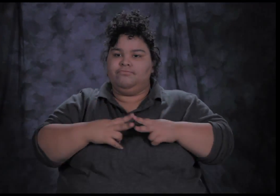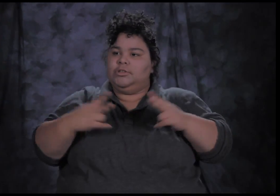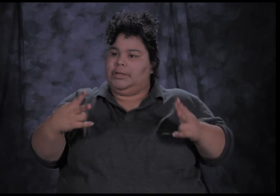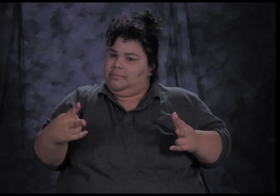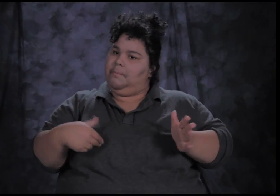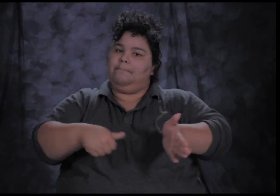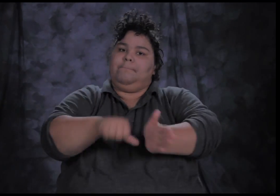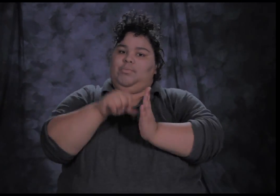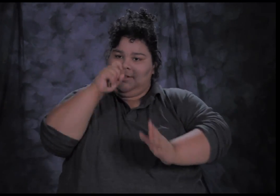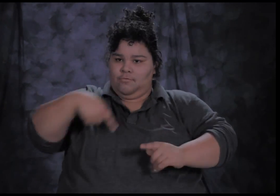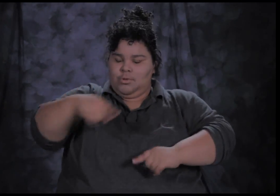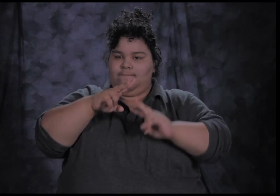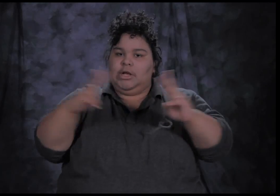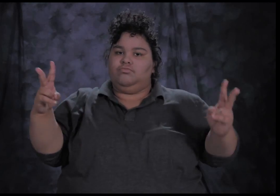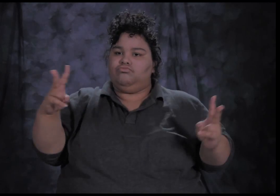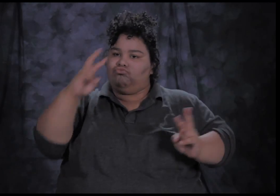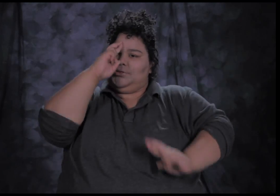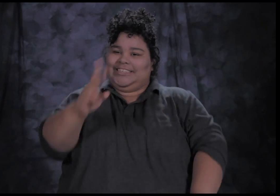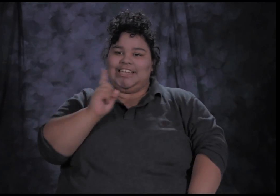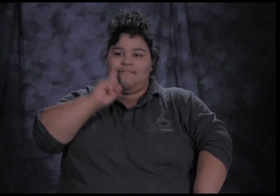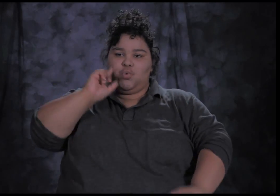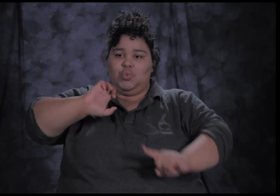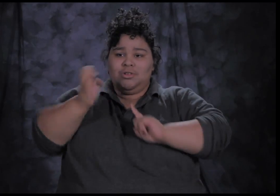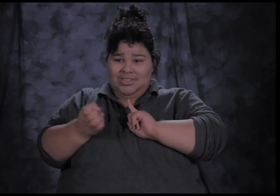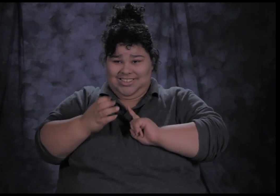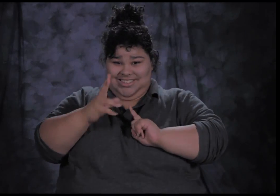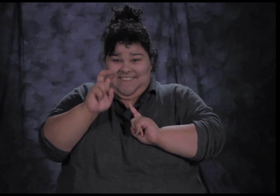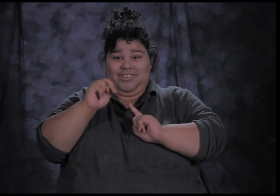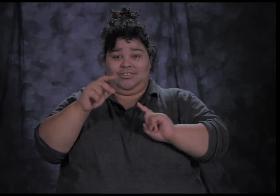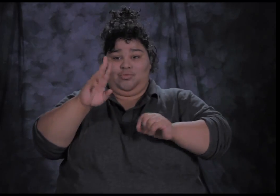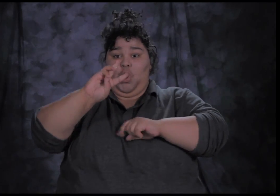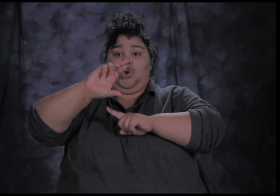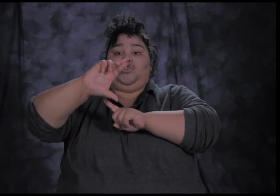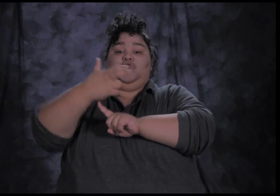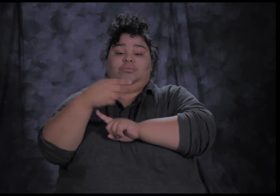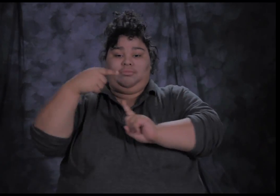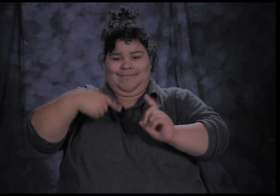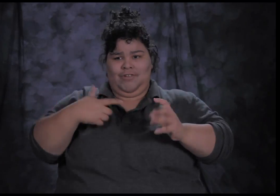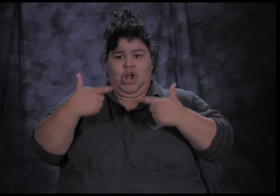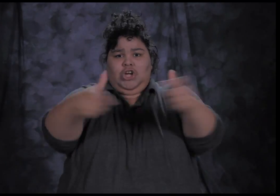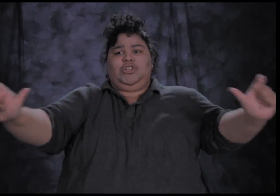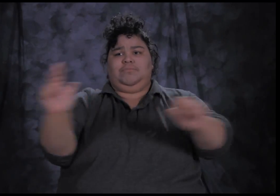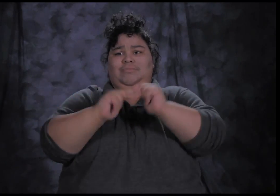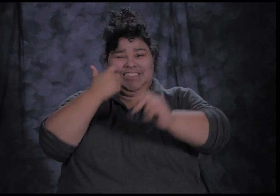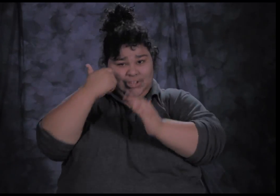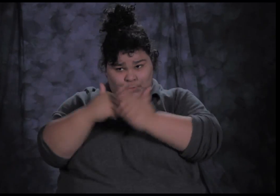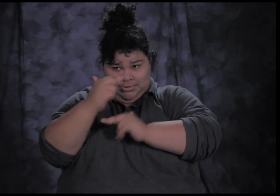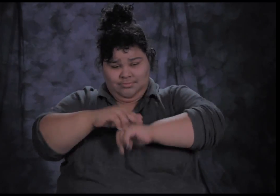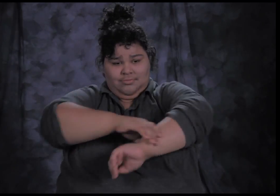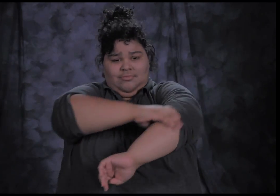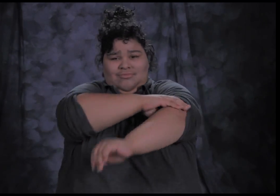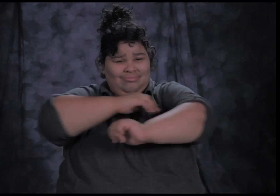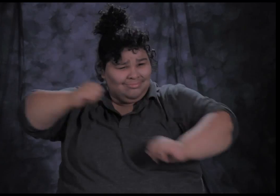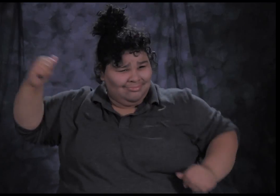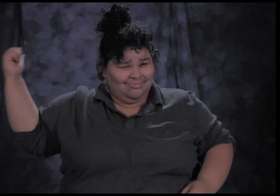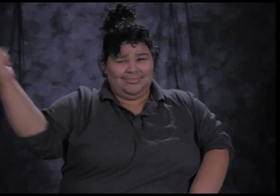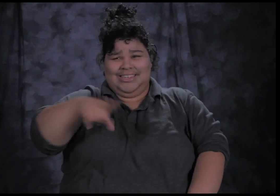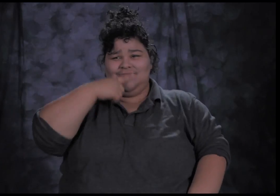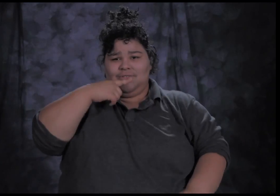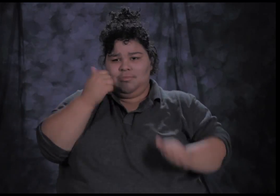therapists. They have interpreters and deaf staff. It's just that the deaf unit is really impressive. They spend a lot of